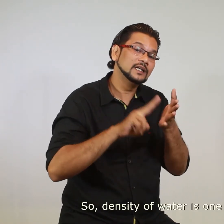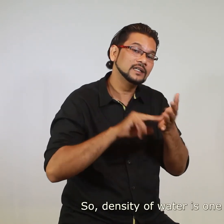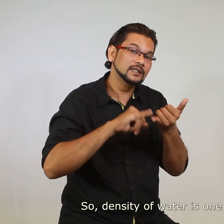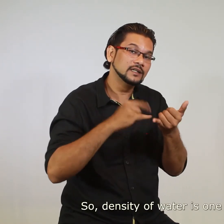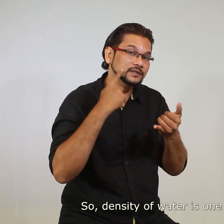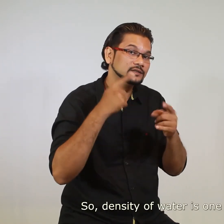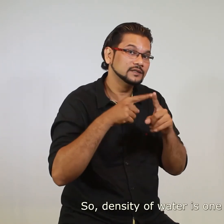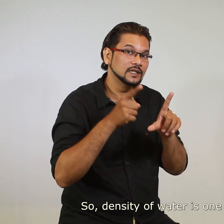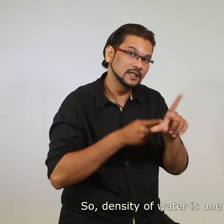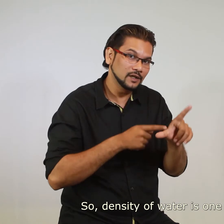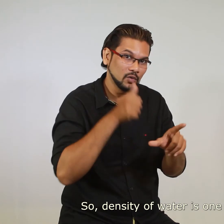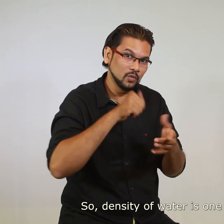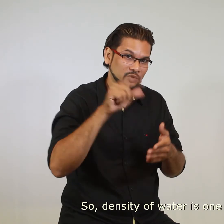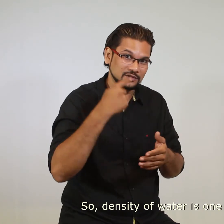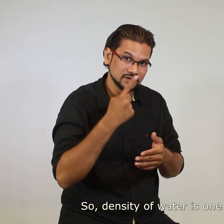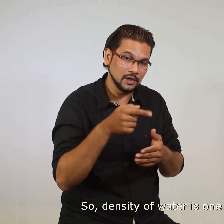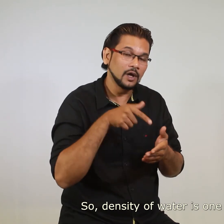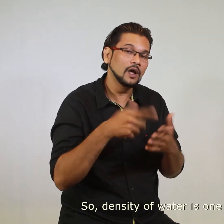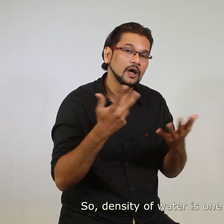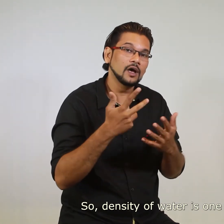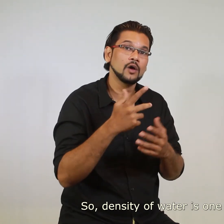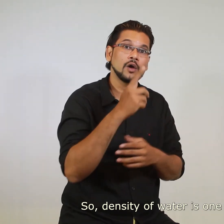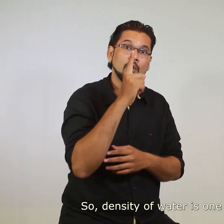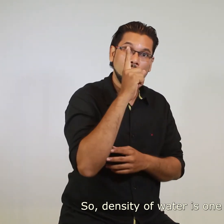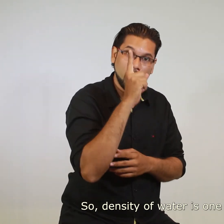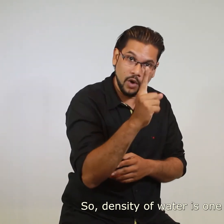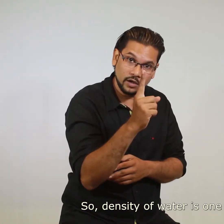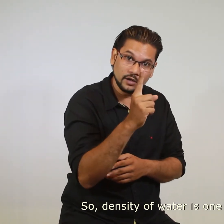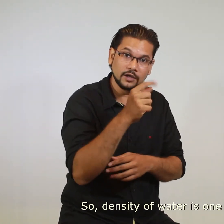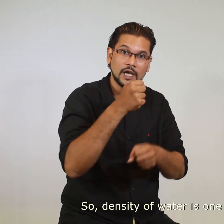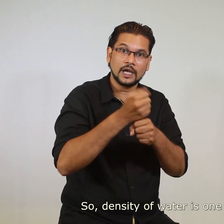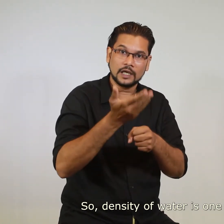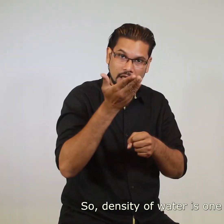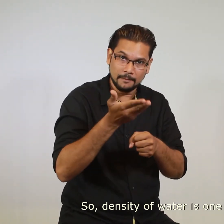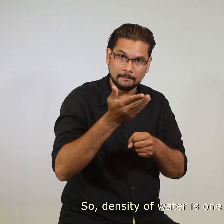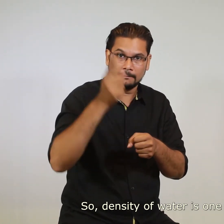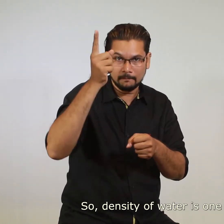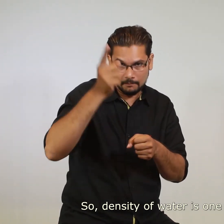So, density of water is 1 gram per milliliter.